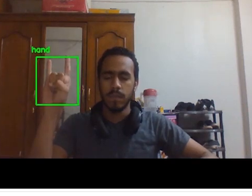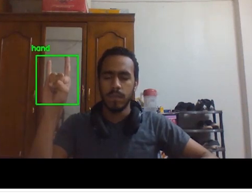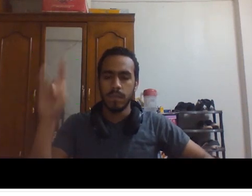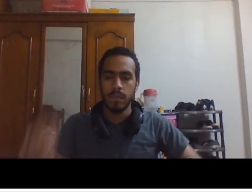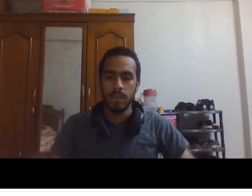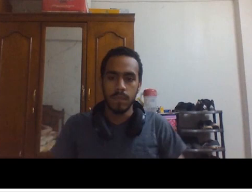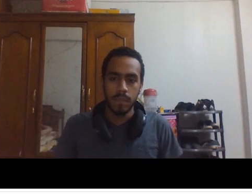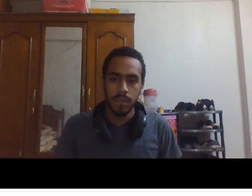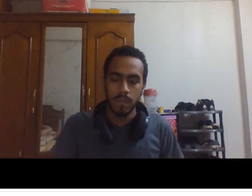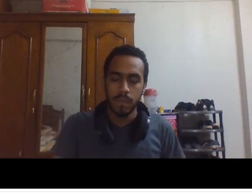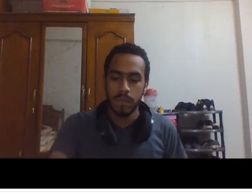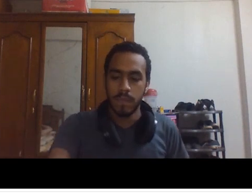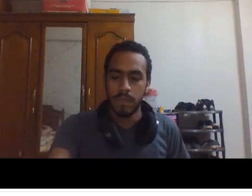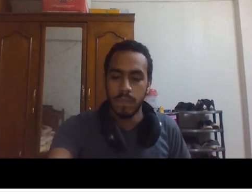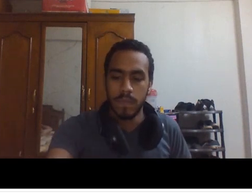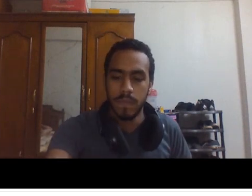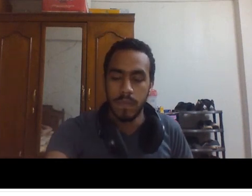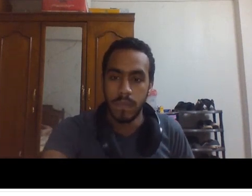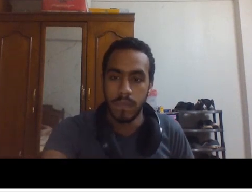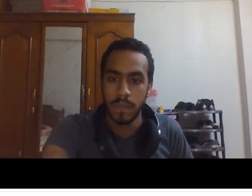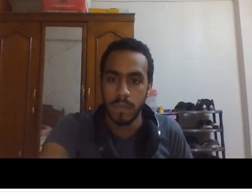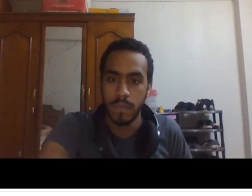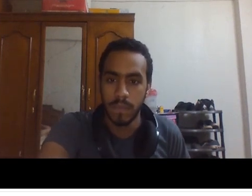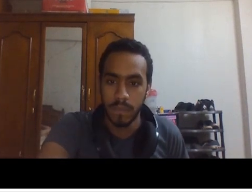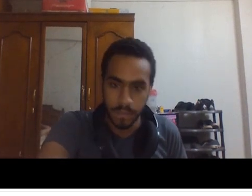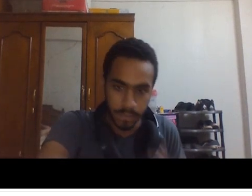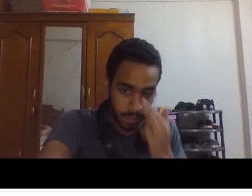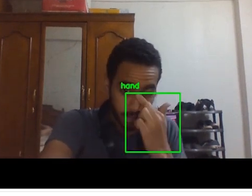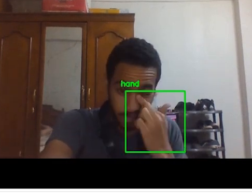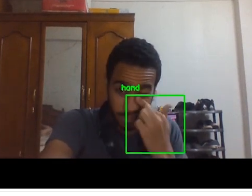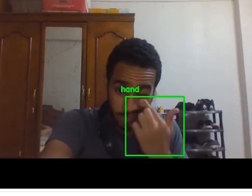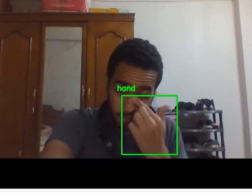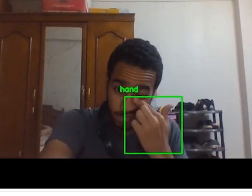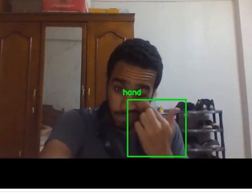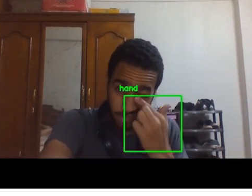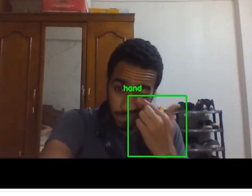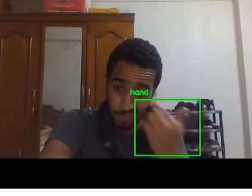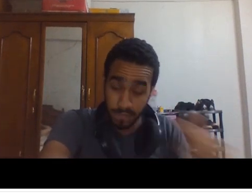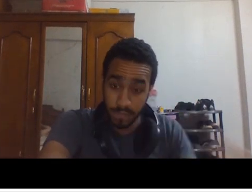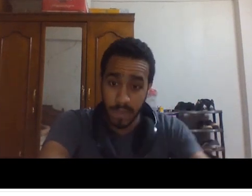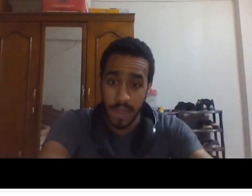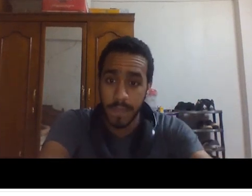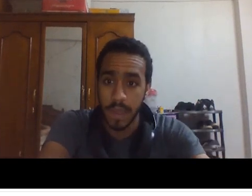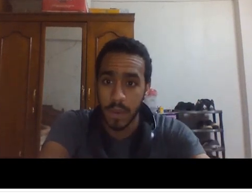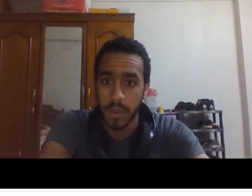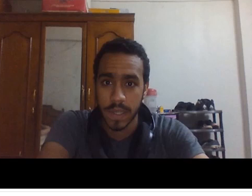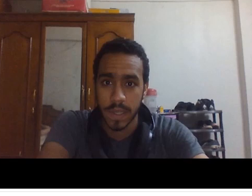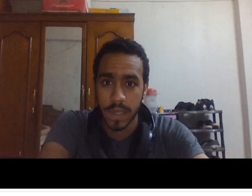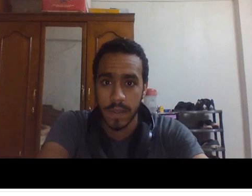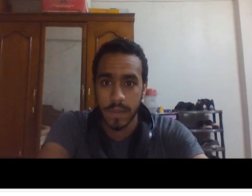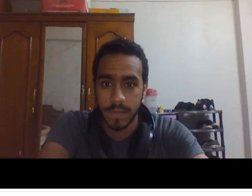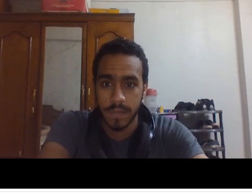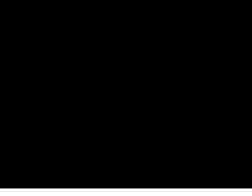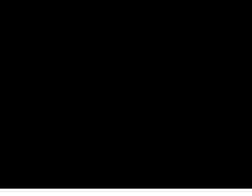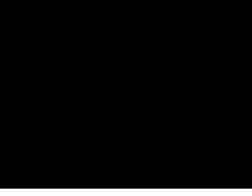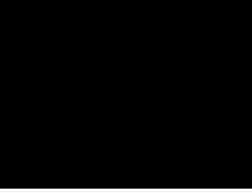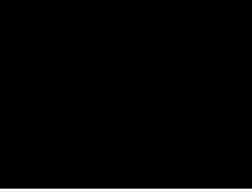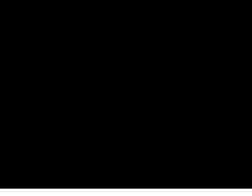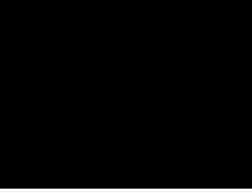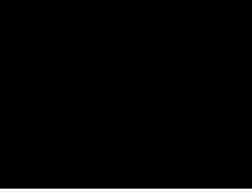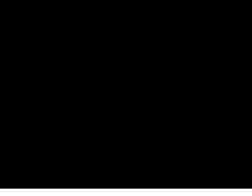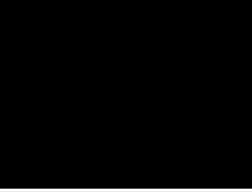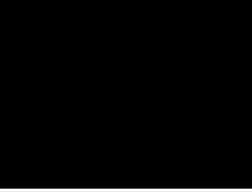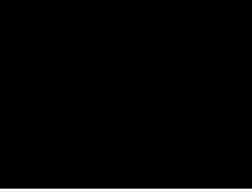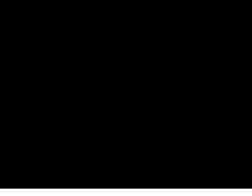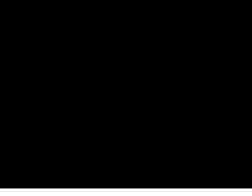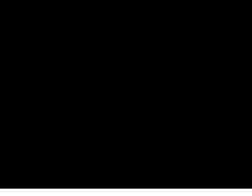we decided to not record the sound of this demo video to conceal our identity. Thank you for watching. To